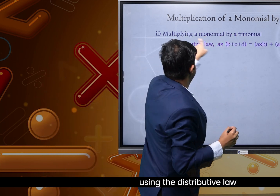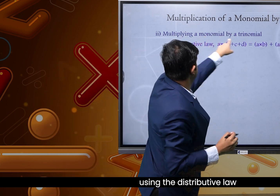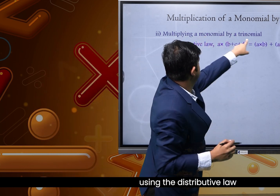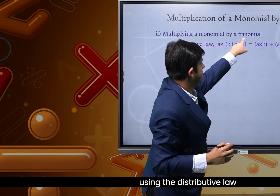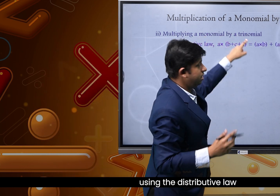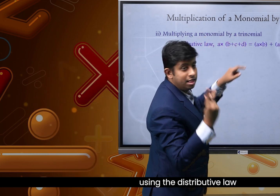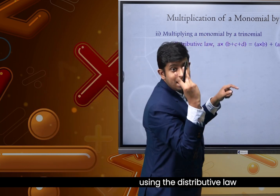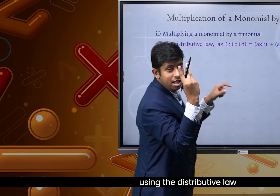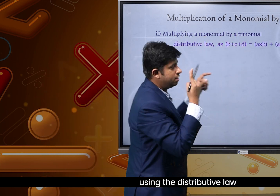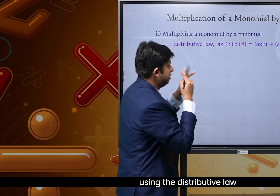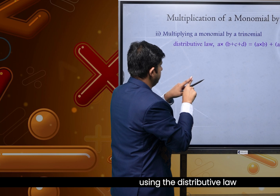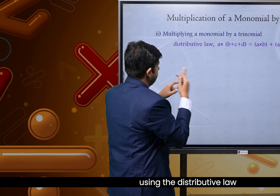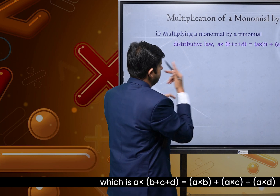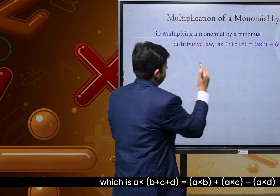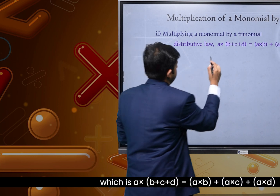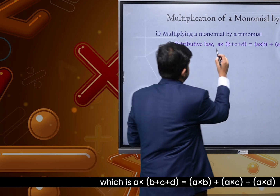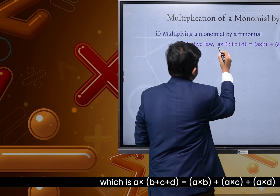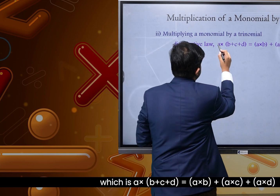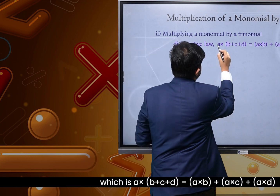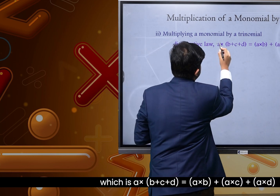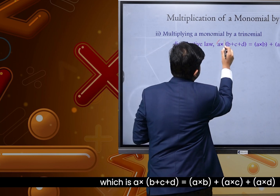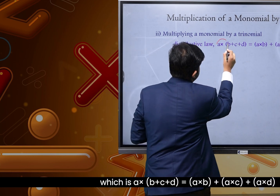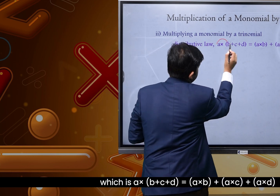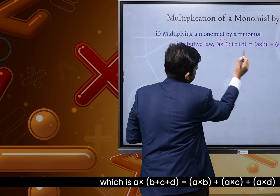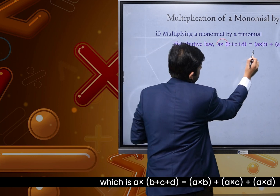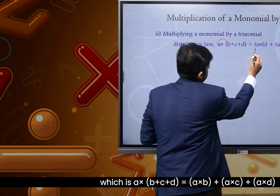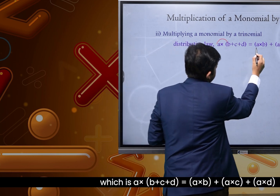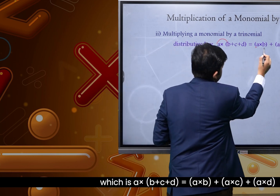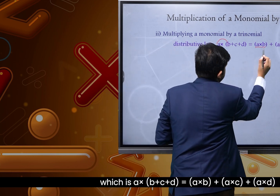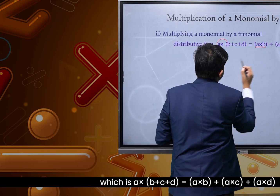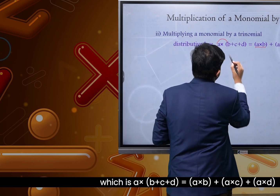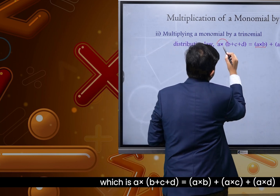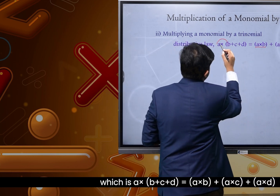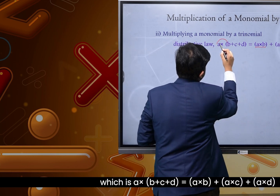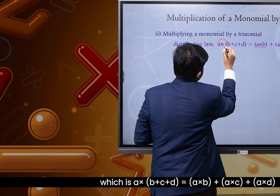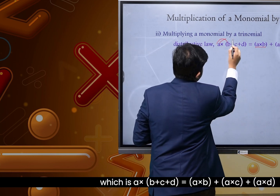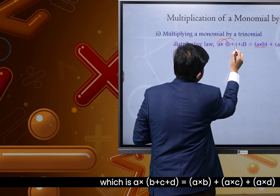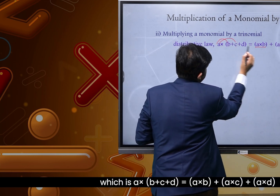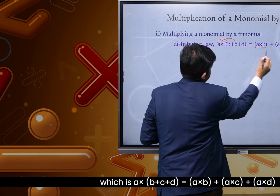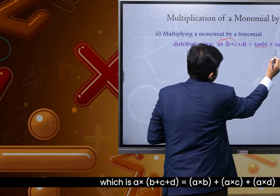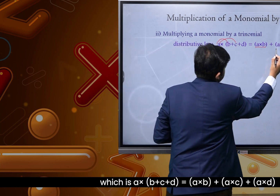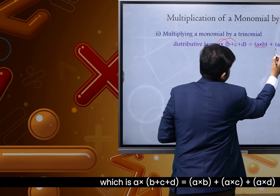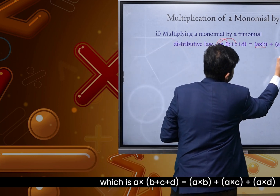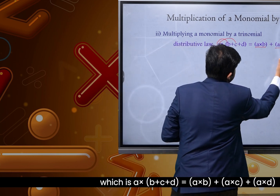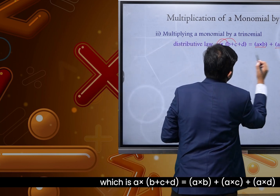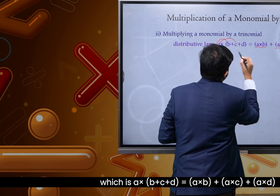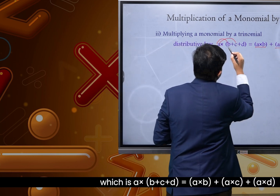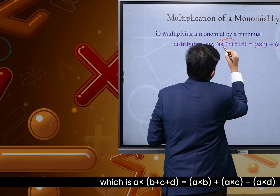law, which is a into b plus c plus d is equal to a into b plus a into